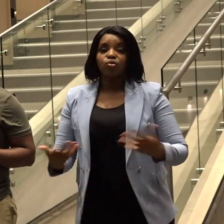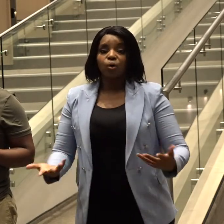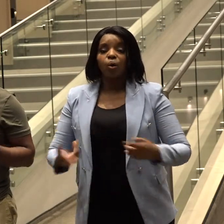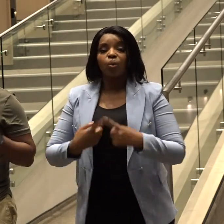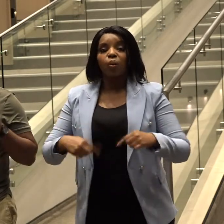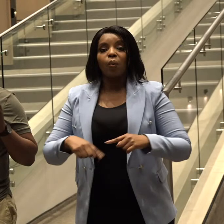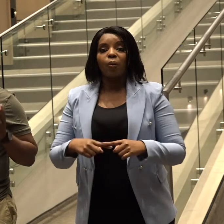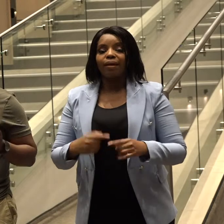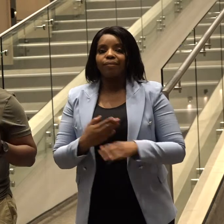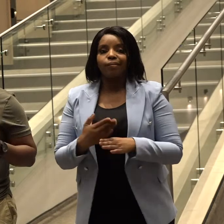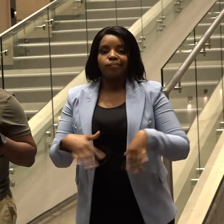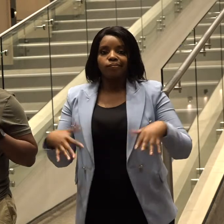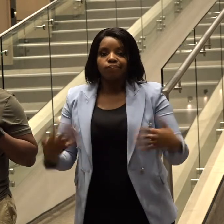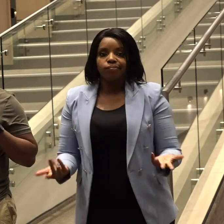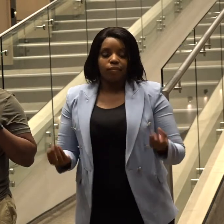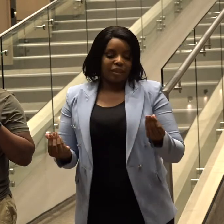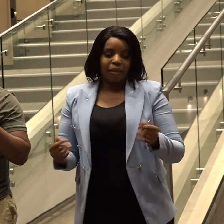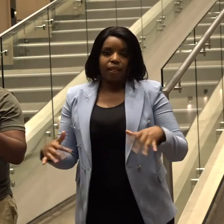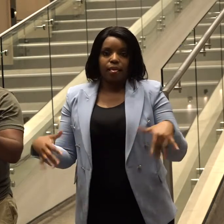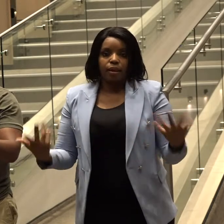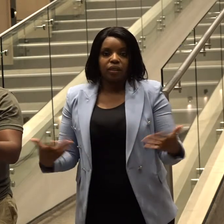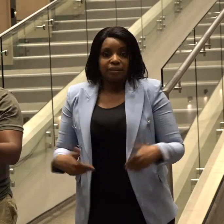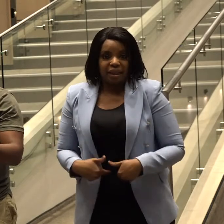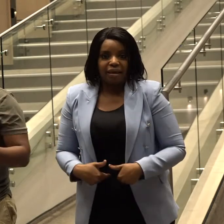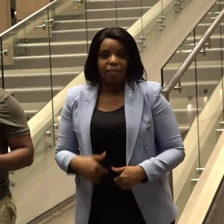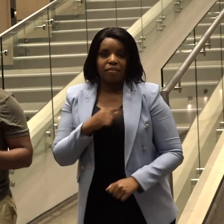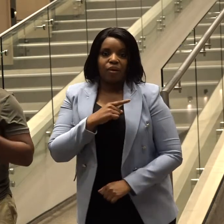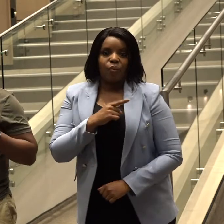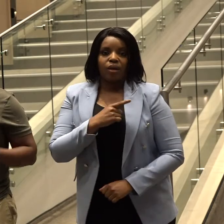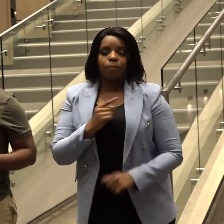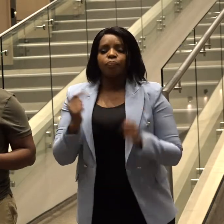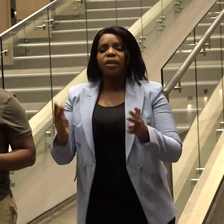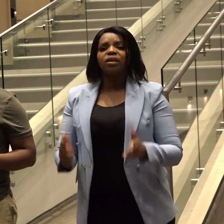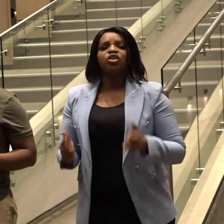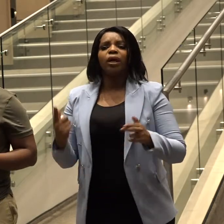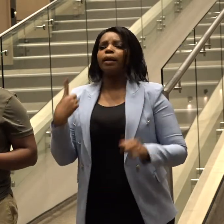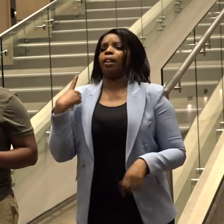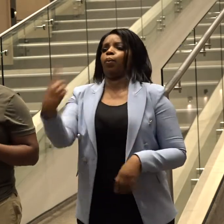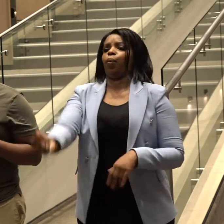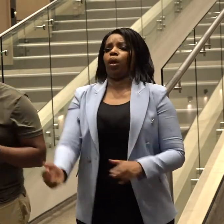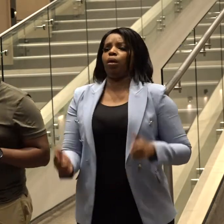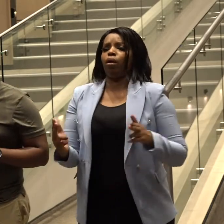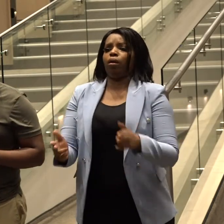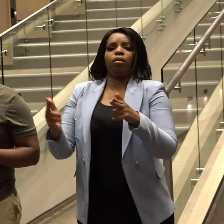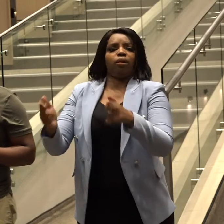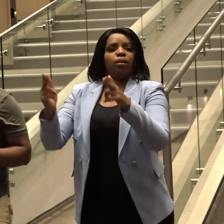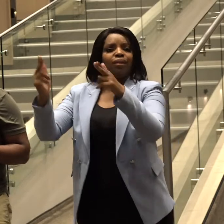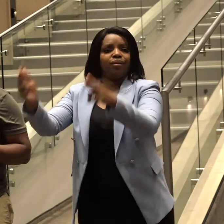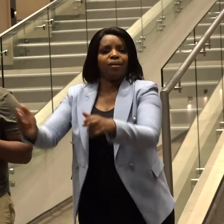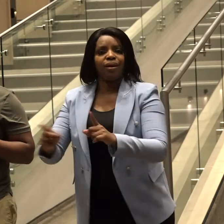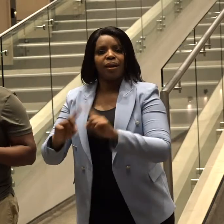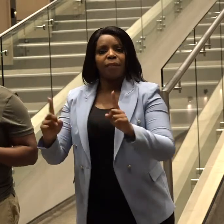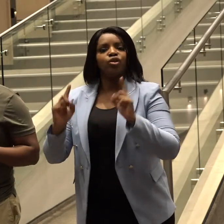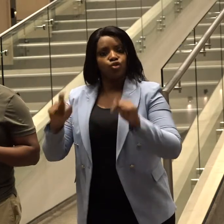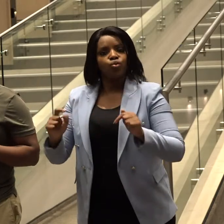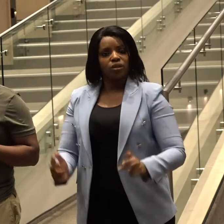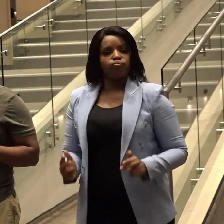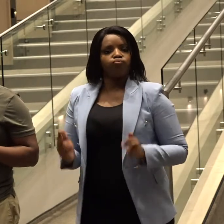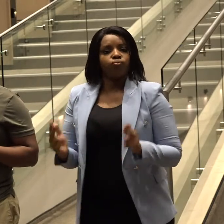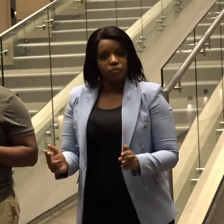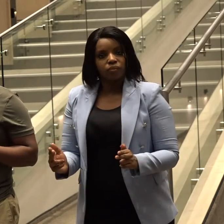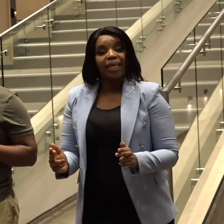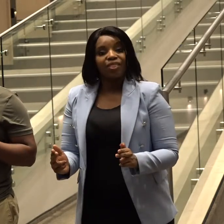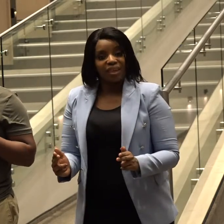because of the train is just passing through instead of stopping by another thing that we are going to ask